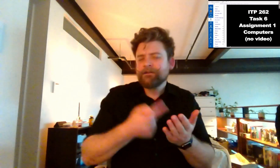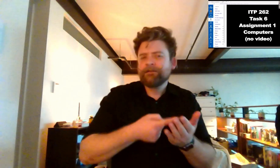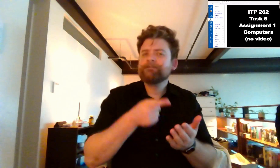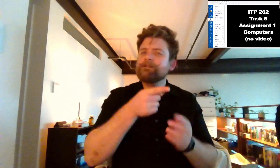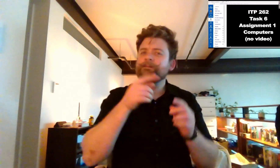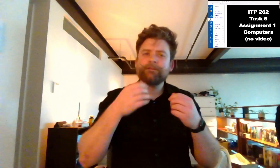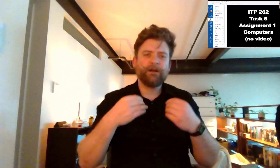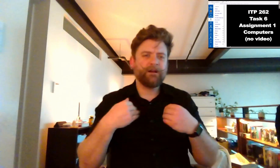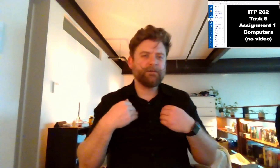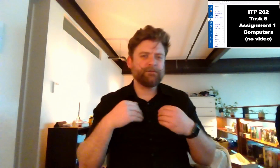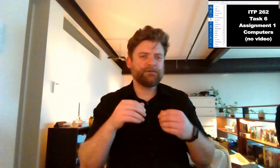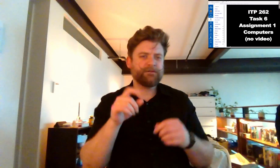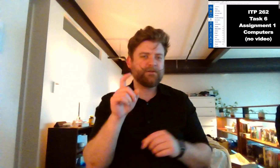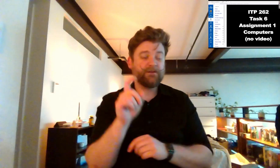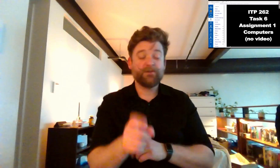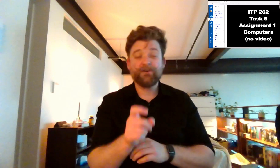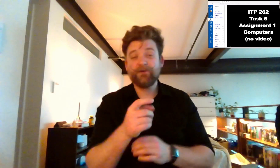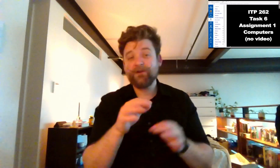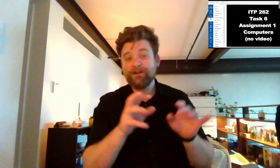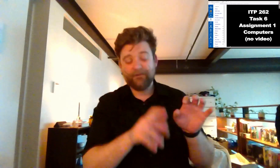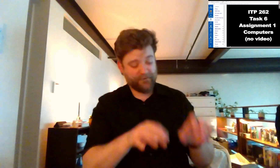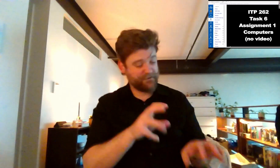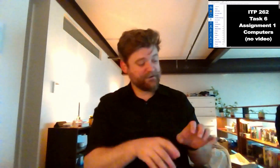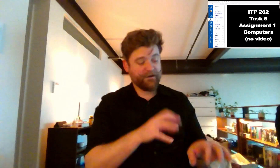and then type it in there and then tell it to ignore that.